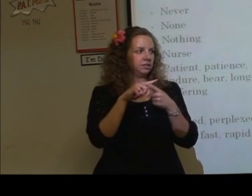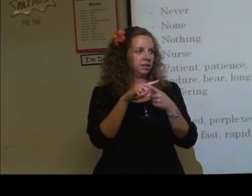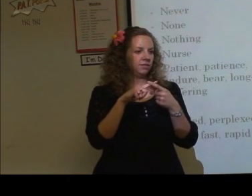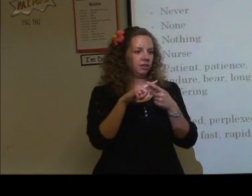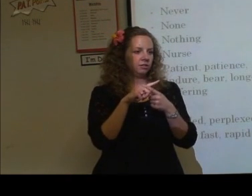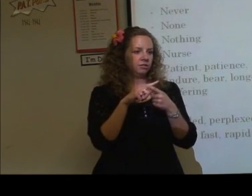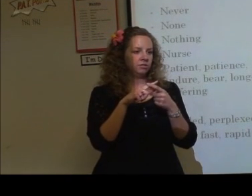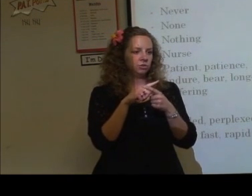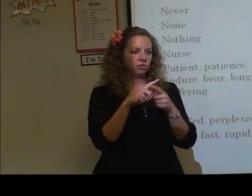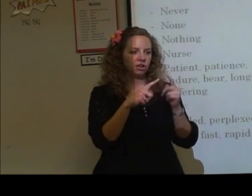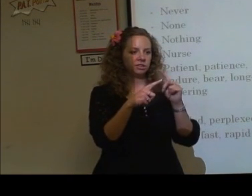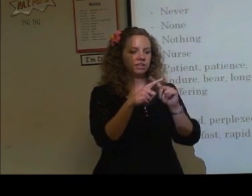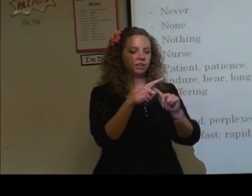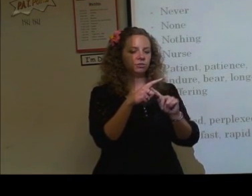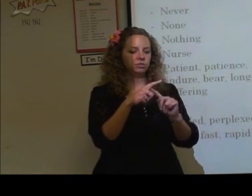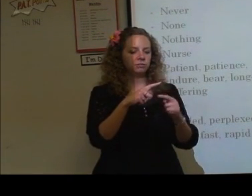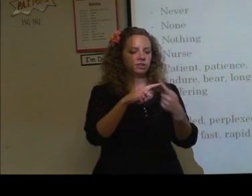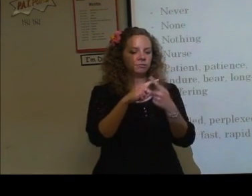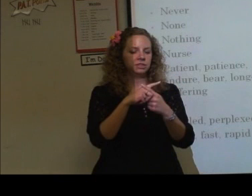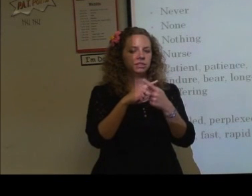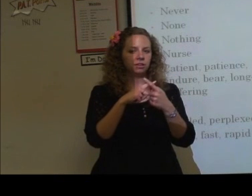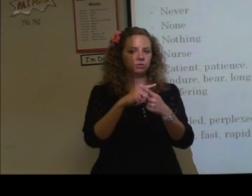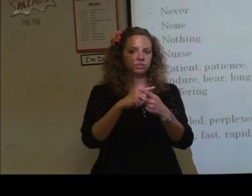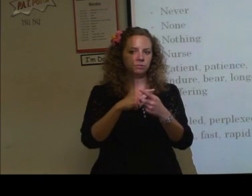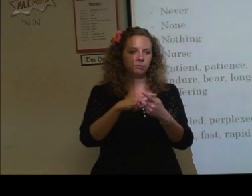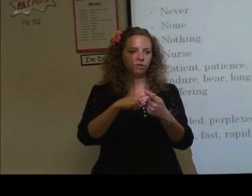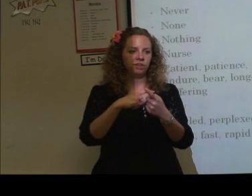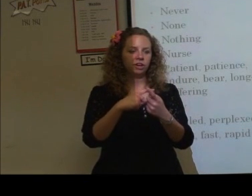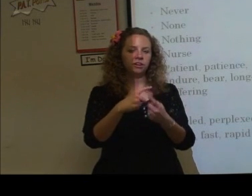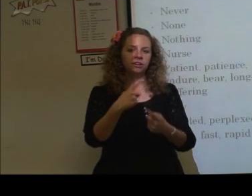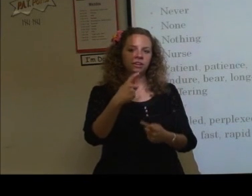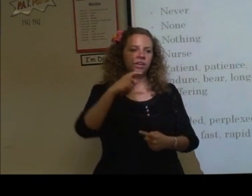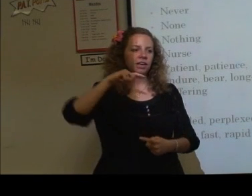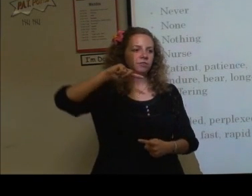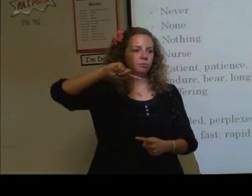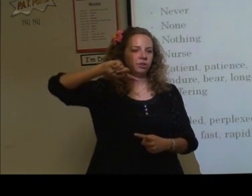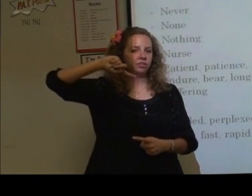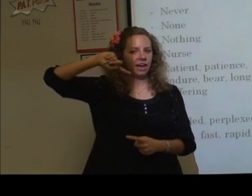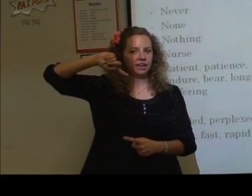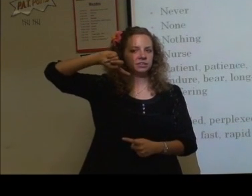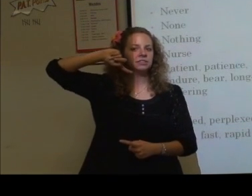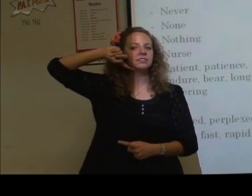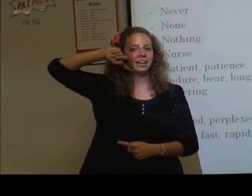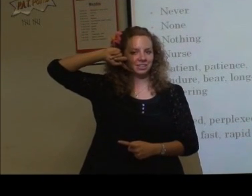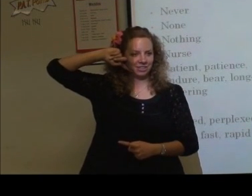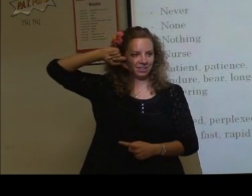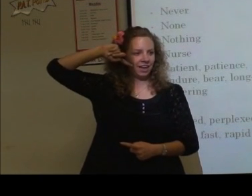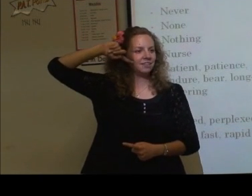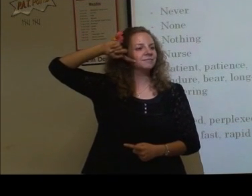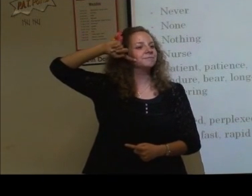side of it. So not the side closest to my thumb, but the side closest to my middle finger. If you put that Yeah, just like that.